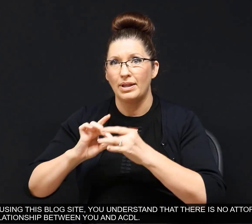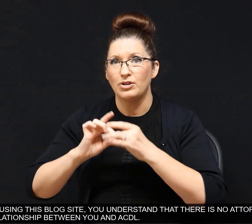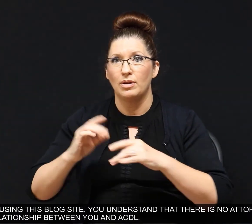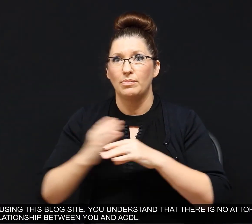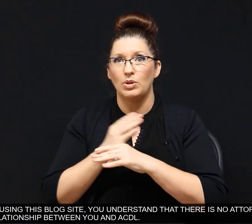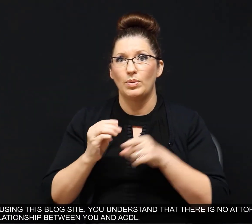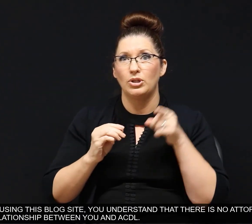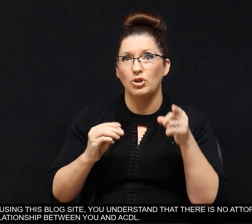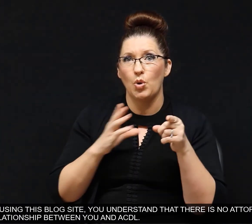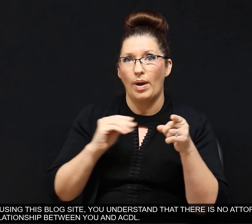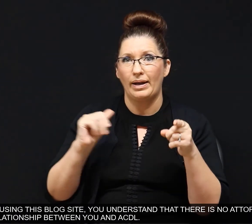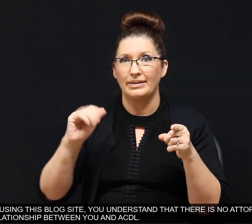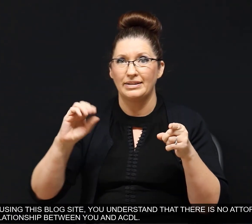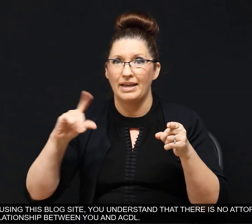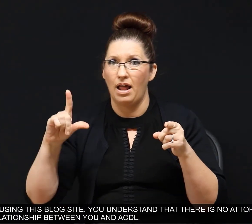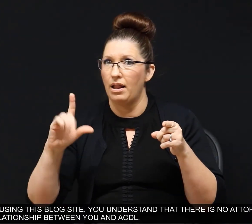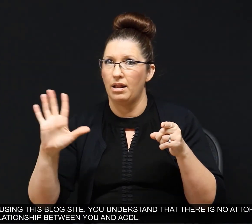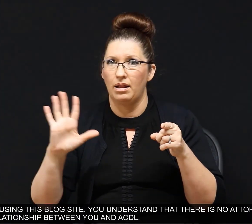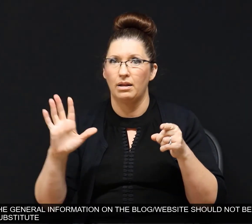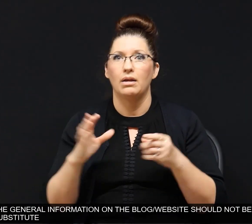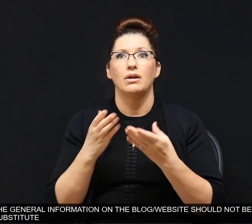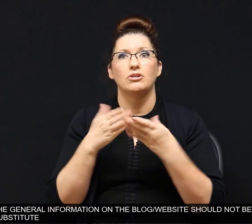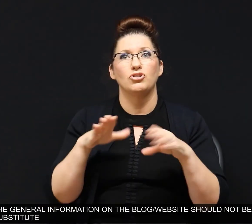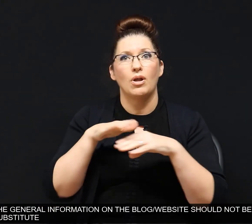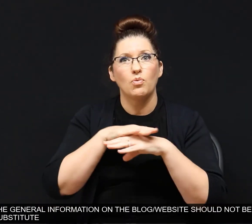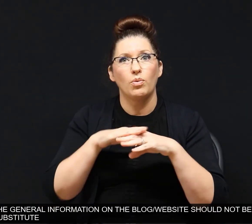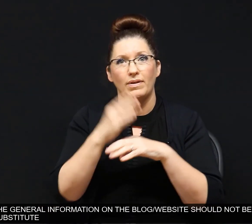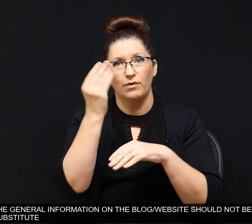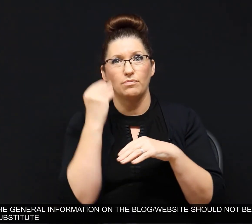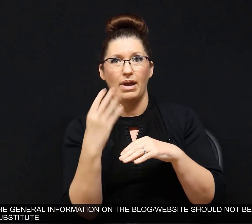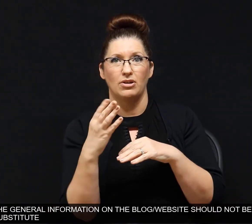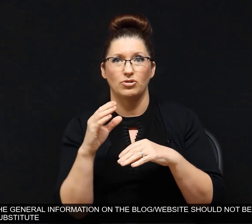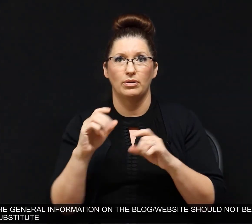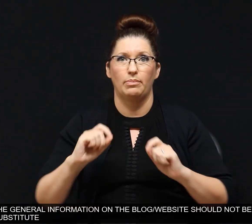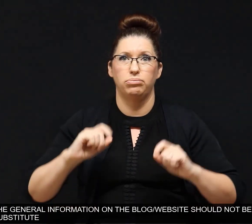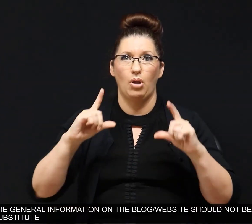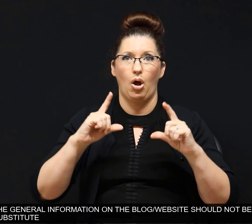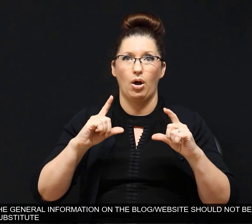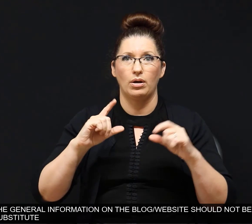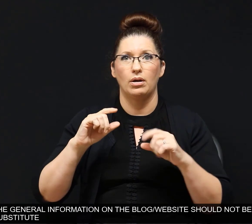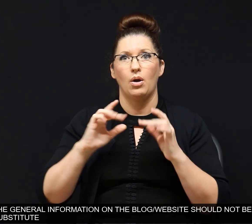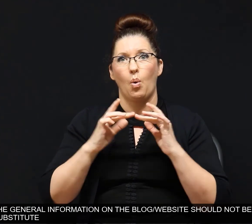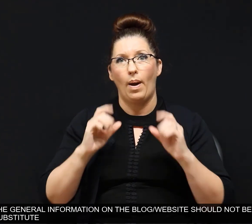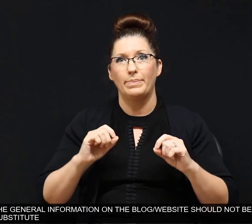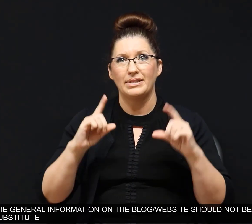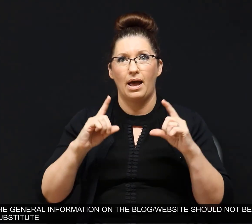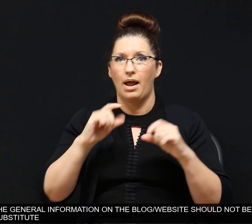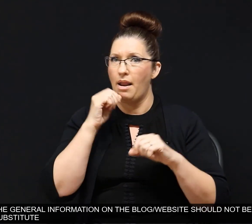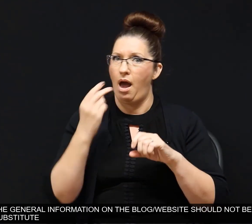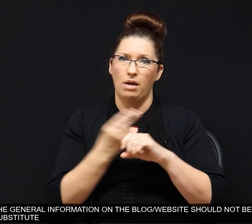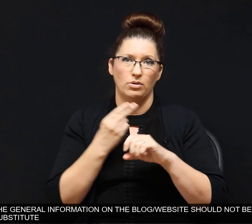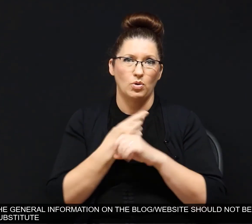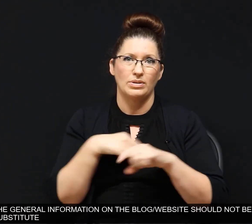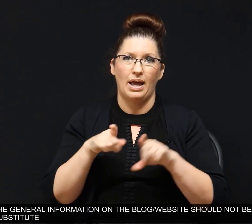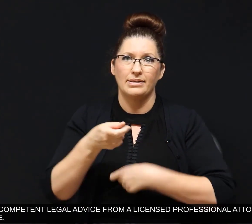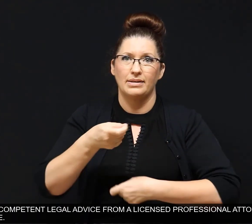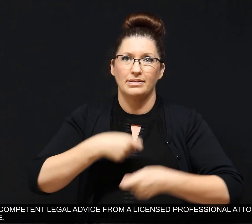ACDL. The general information on the blog or website should not be used as a substitute for competent